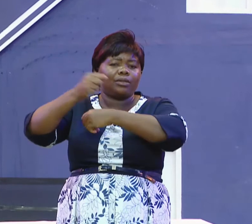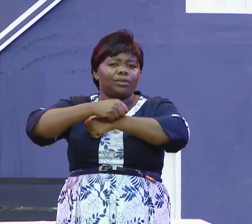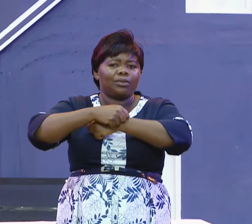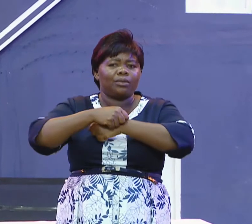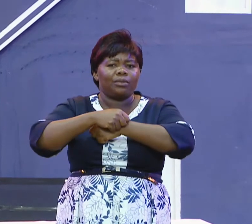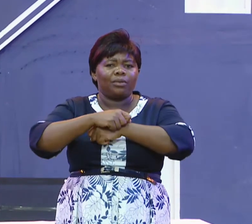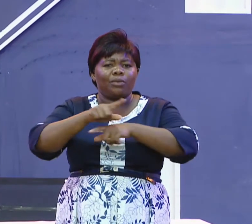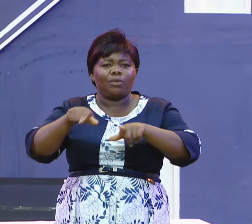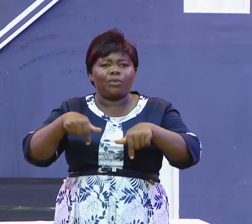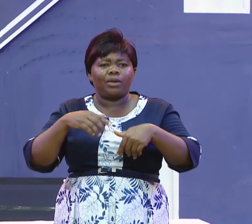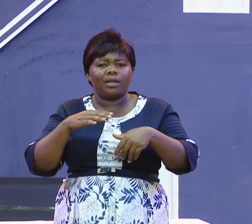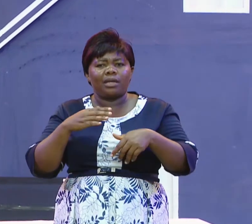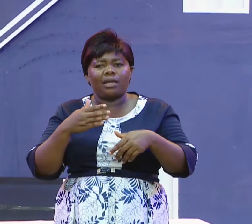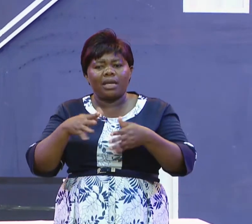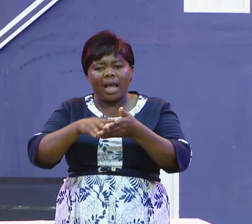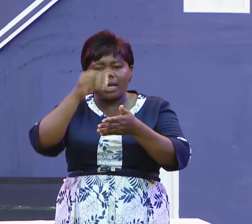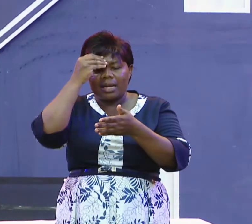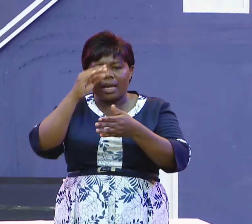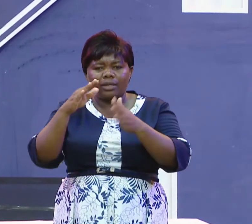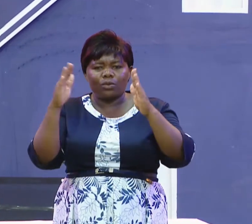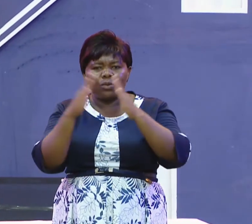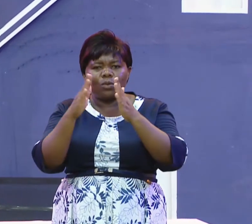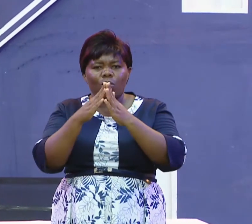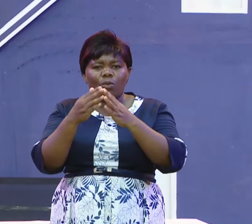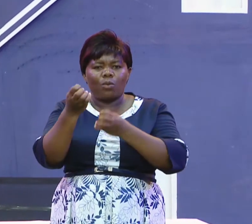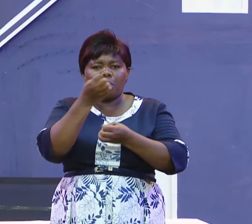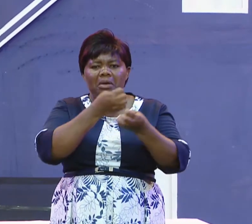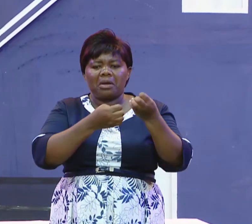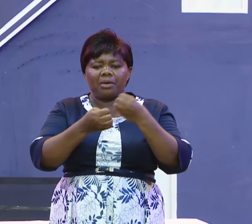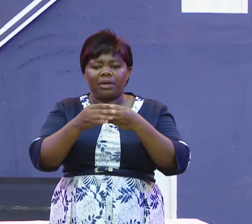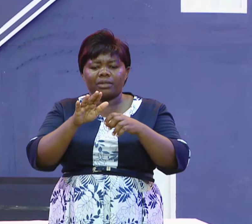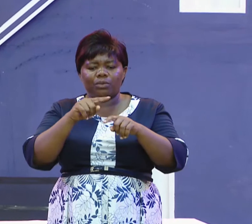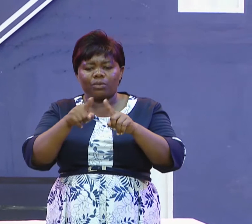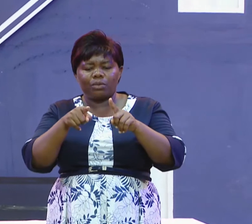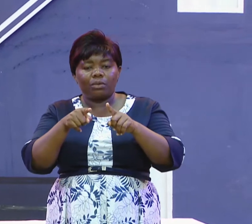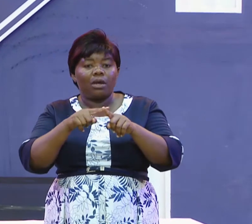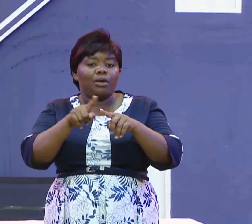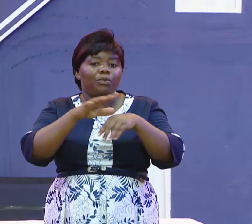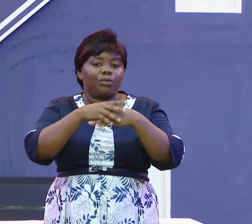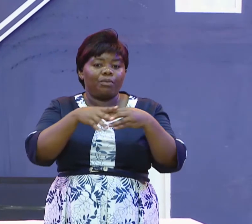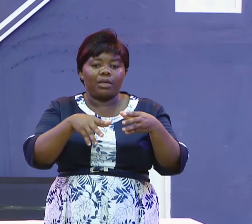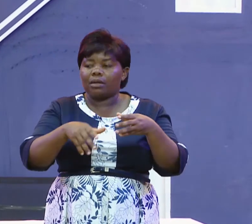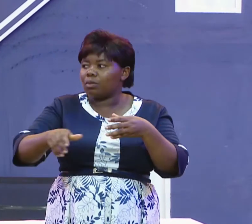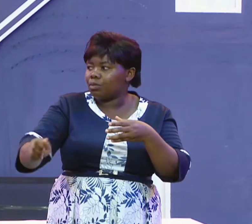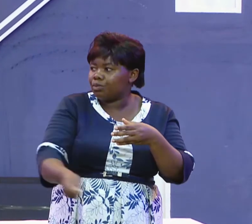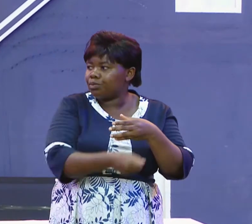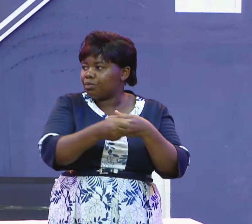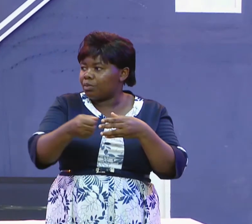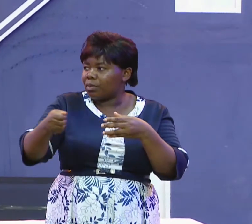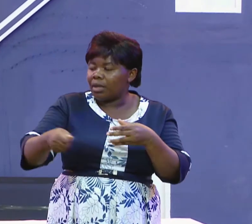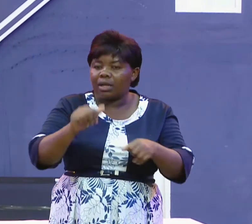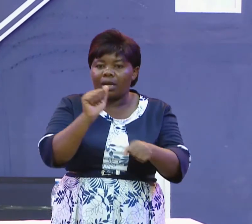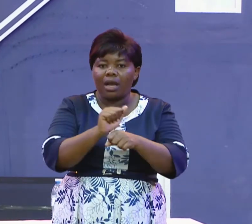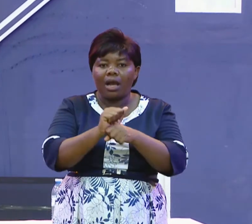twakiita banga oba omu economics nga batulukisa enjeyo. When we still at home. Ebirago